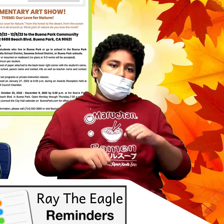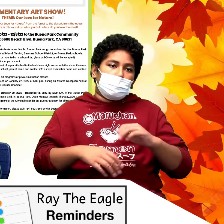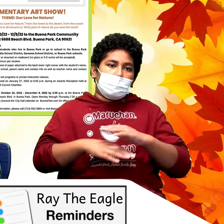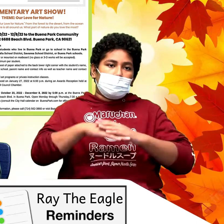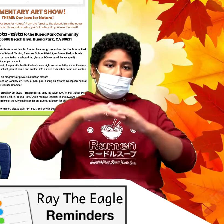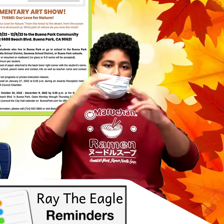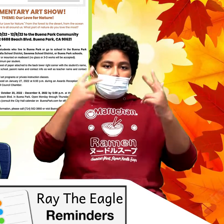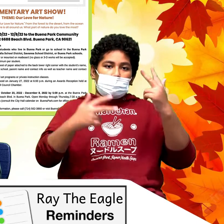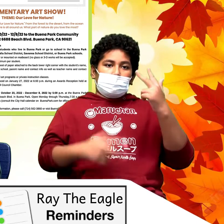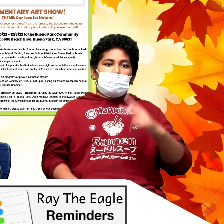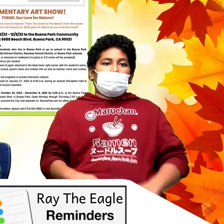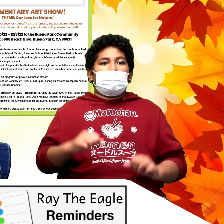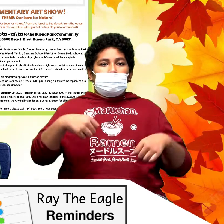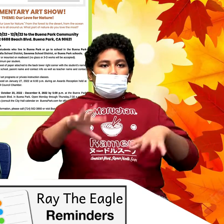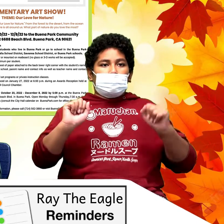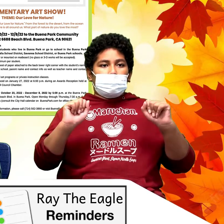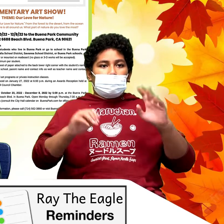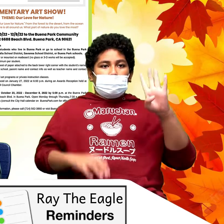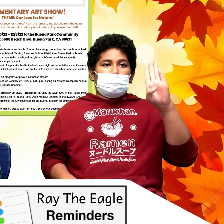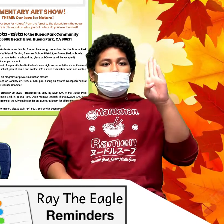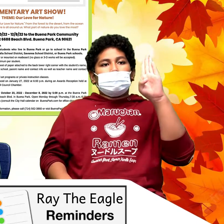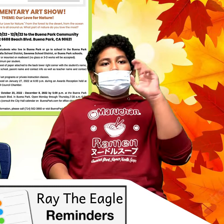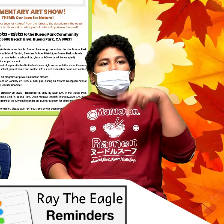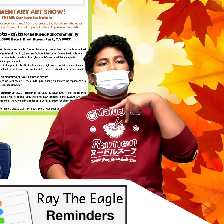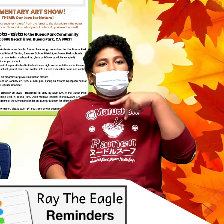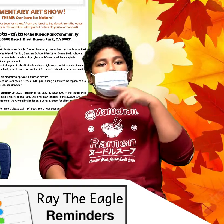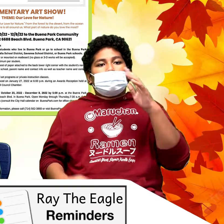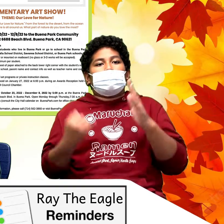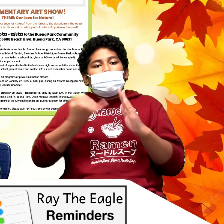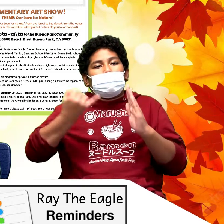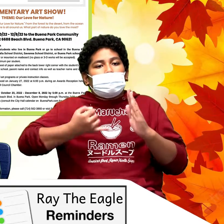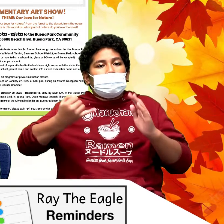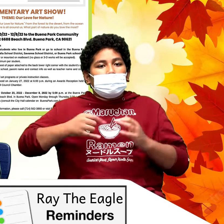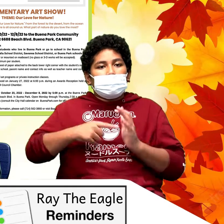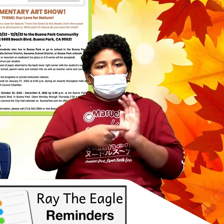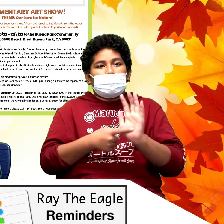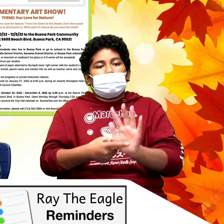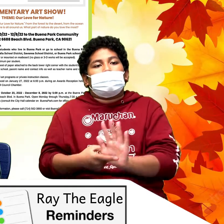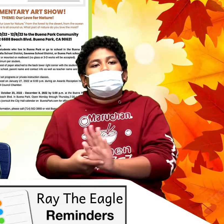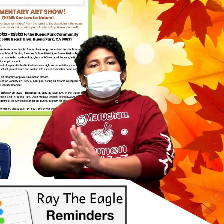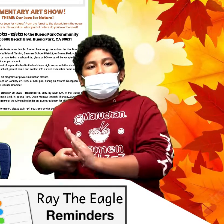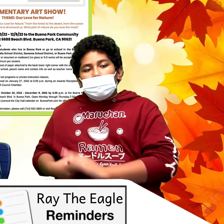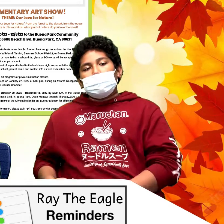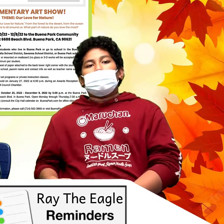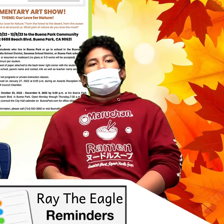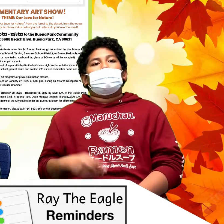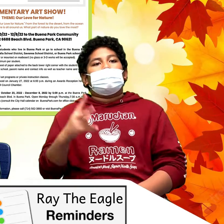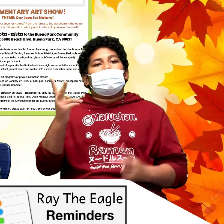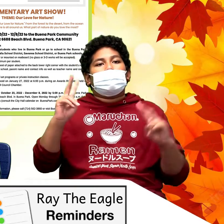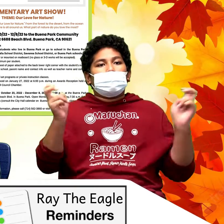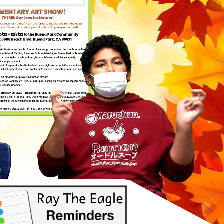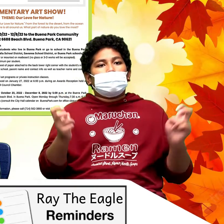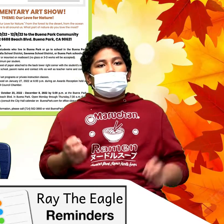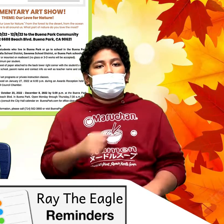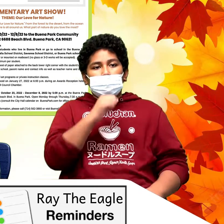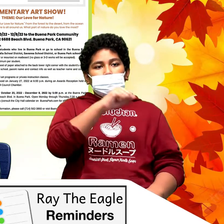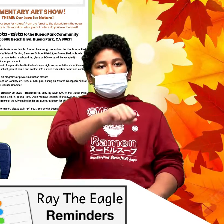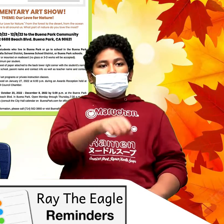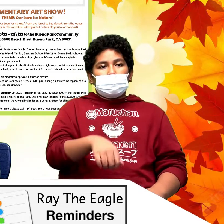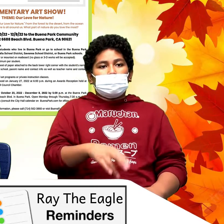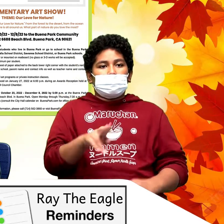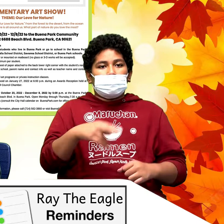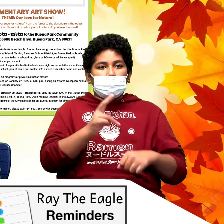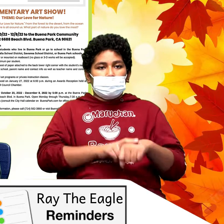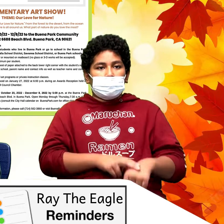The theme is our love for nature. From the forest to the